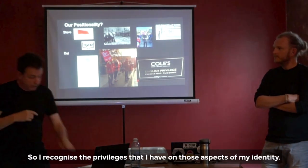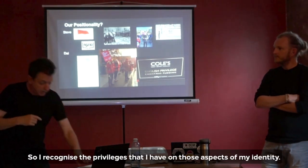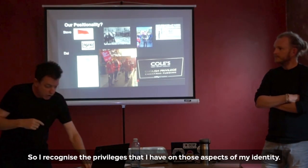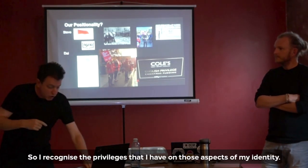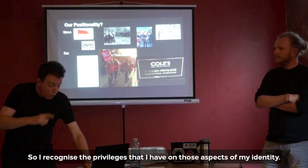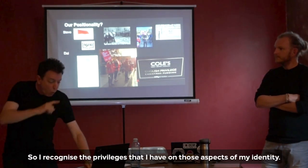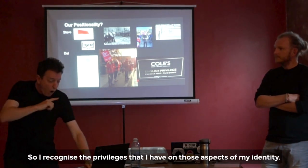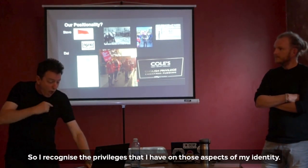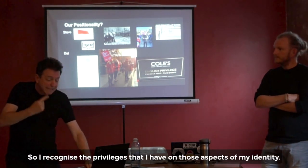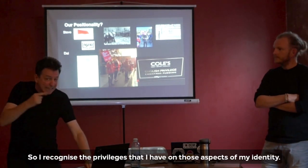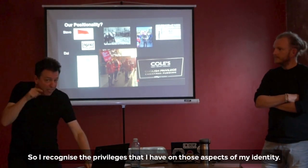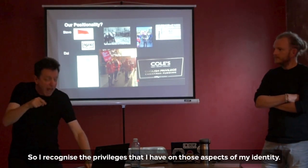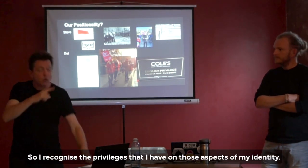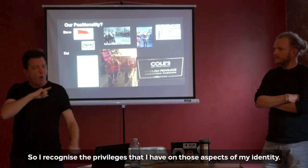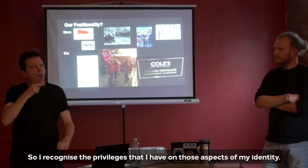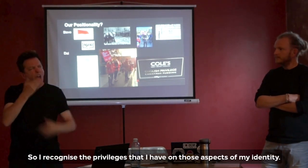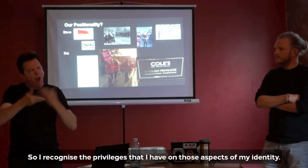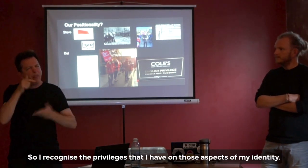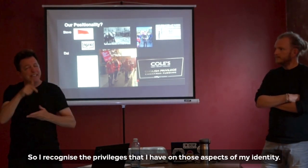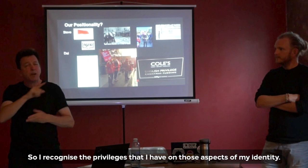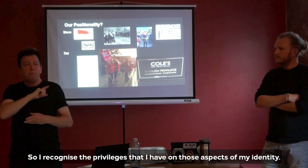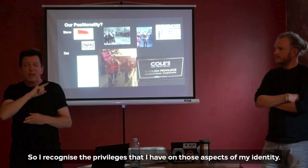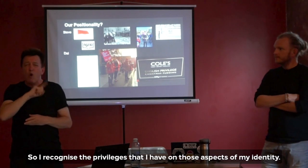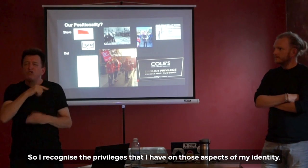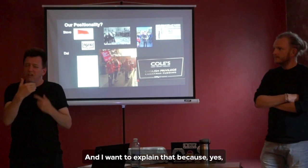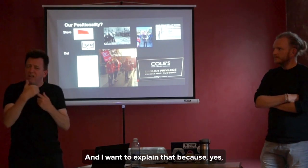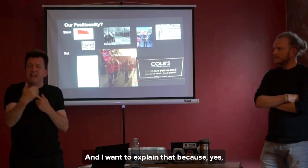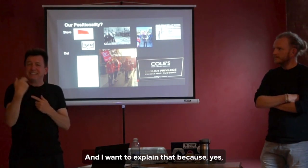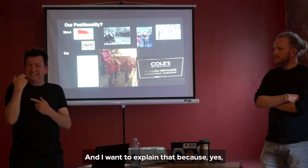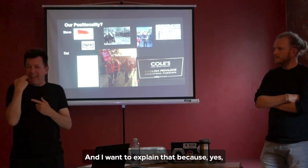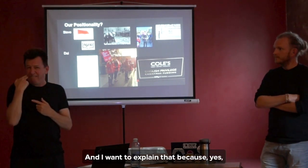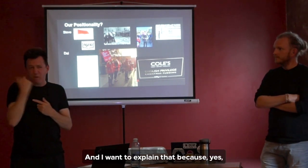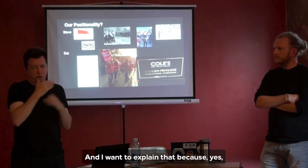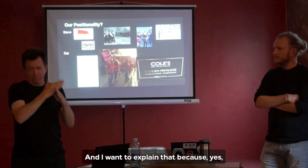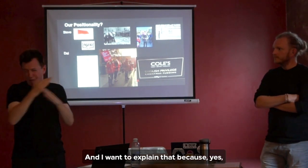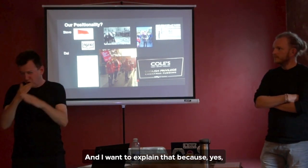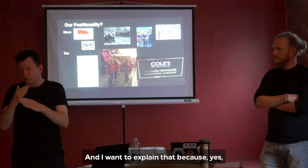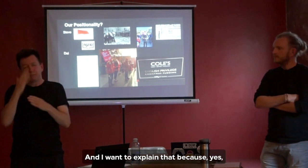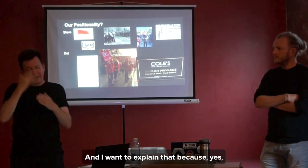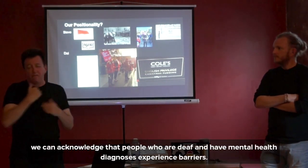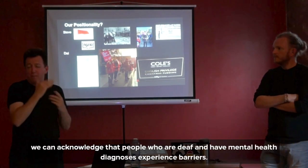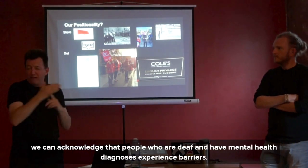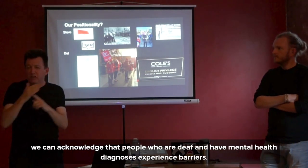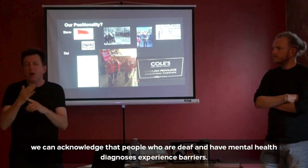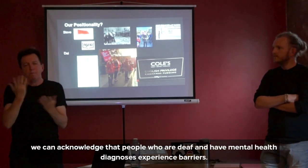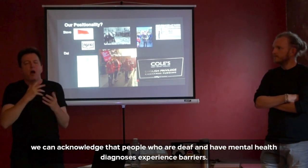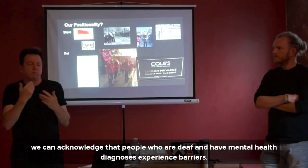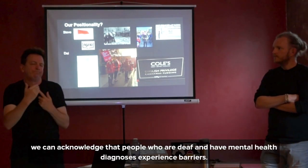So I recognise the privileges that I have on those aspects of my identity. And I want to explain that because people, yes, we can acknowledge that people